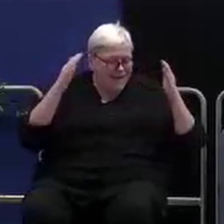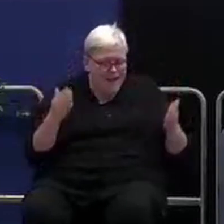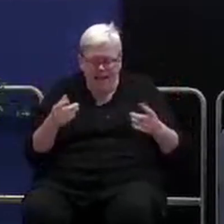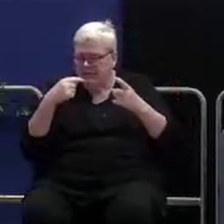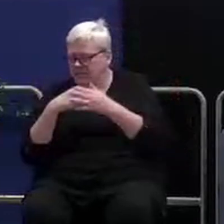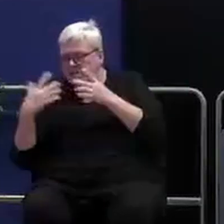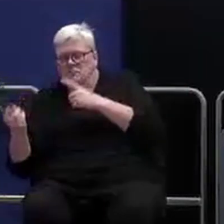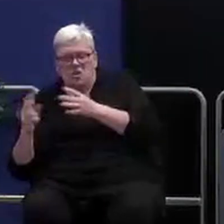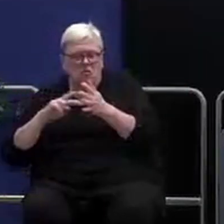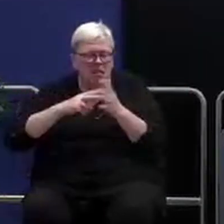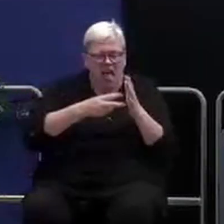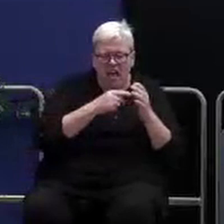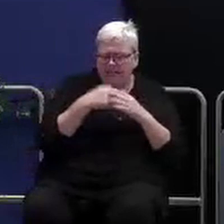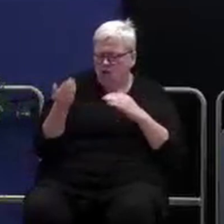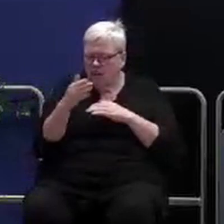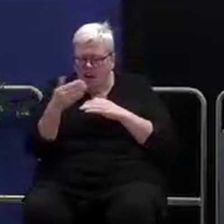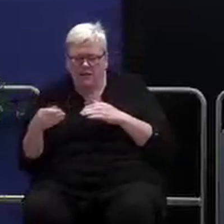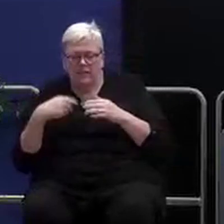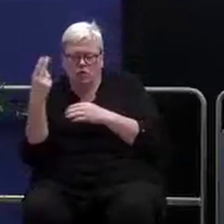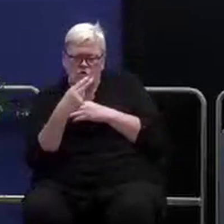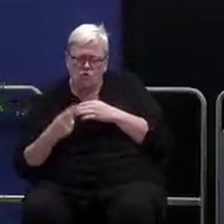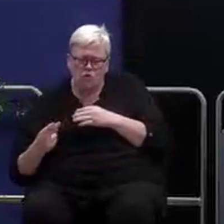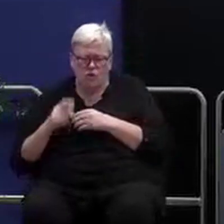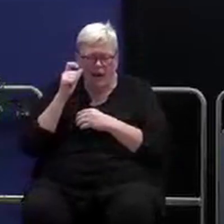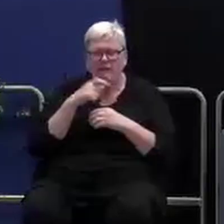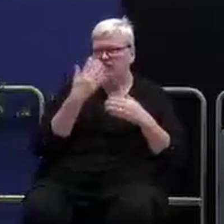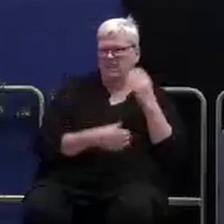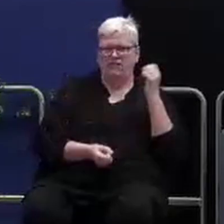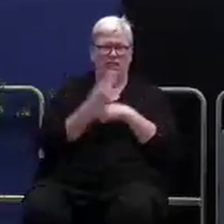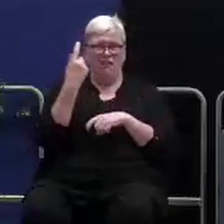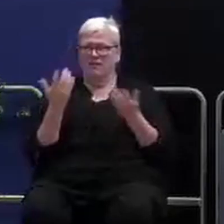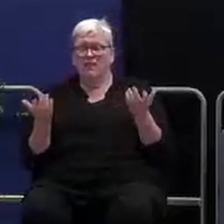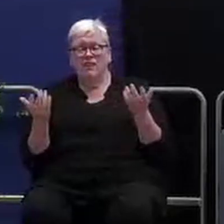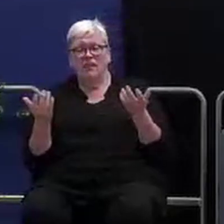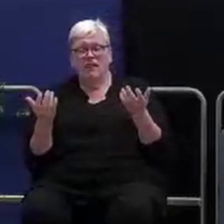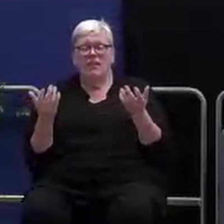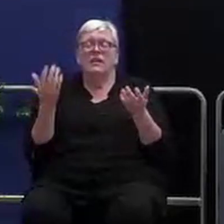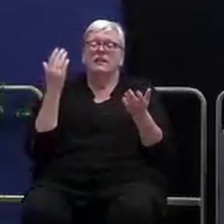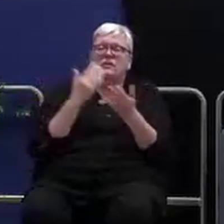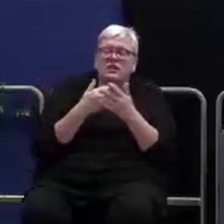few plans for garden designs drawn so carefully there was never a chance of them being realized. A few